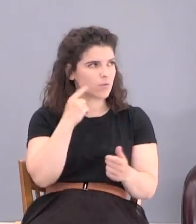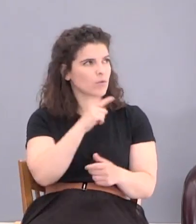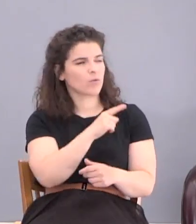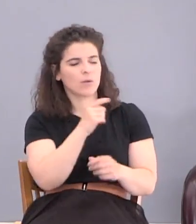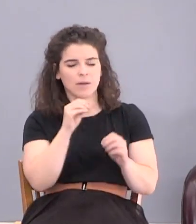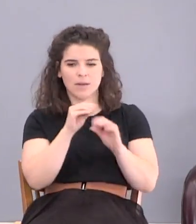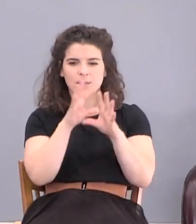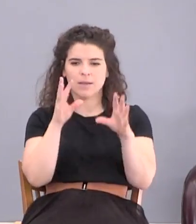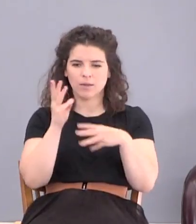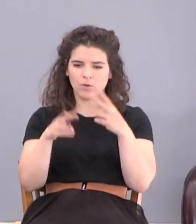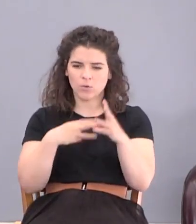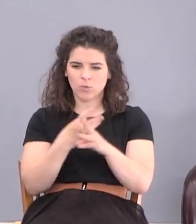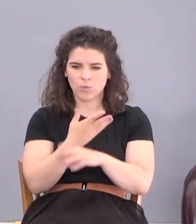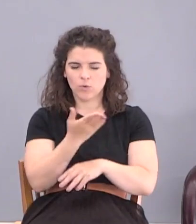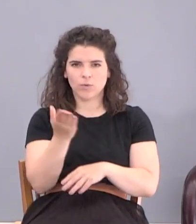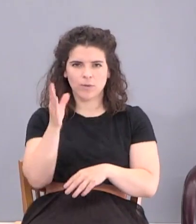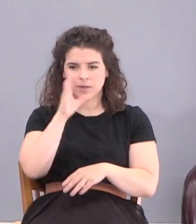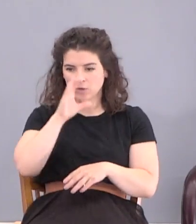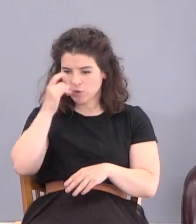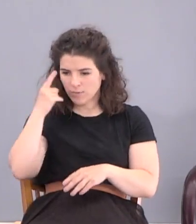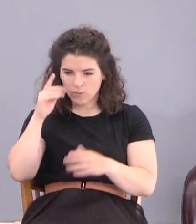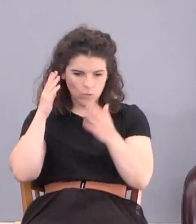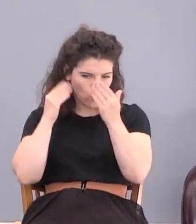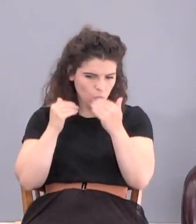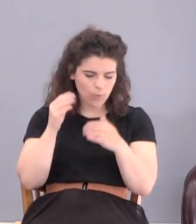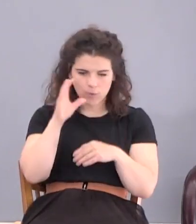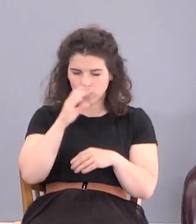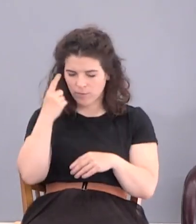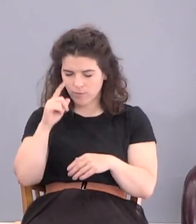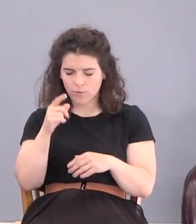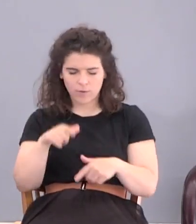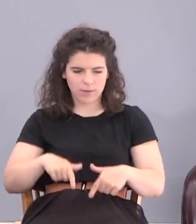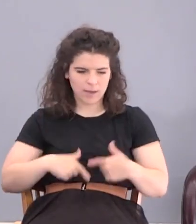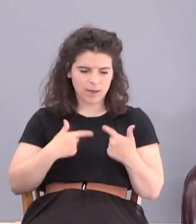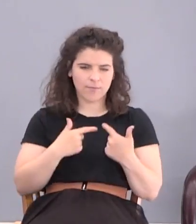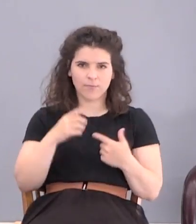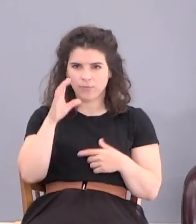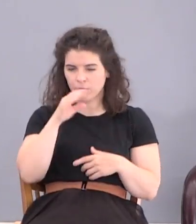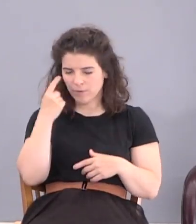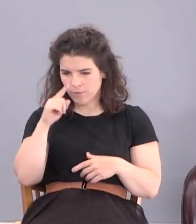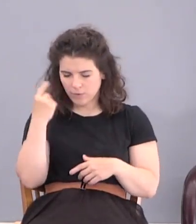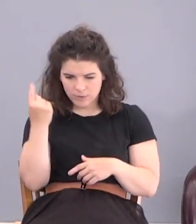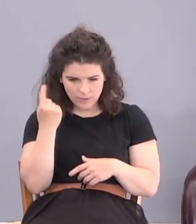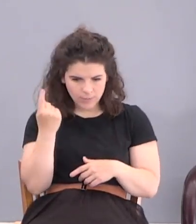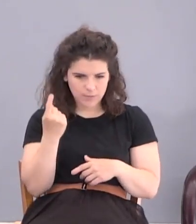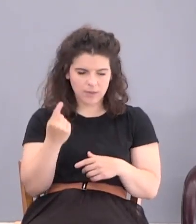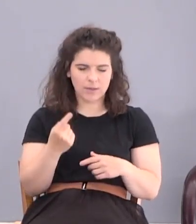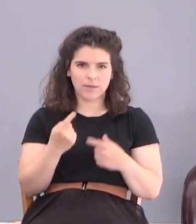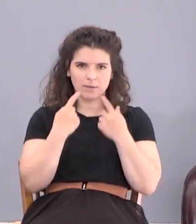world around us that is looking for a hope, that is looking for life, that is looking for something to